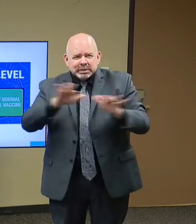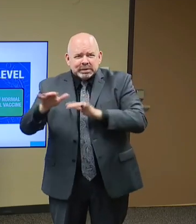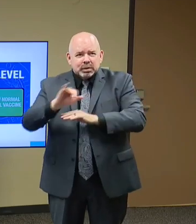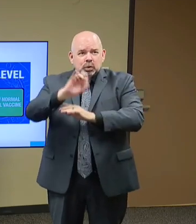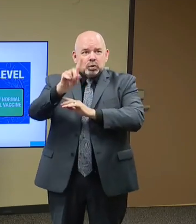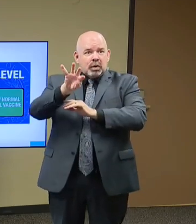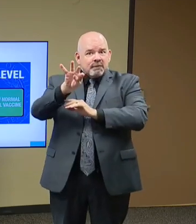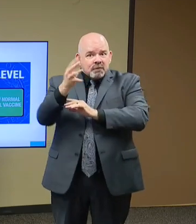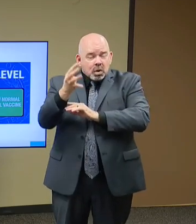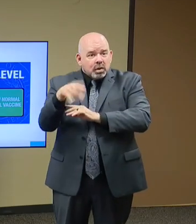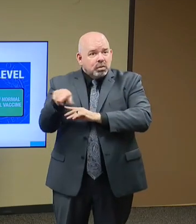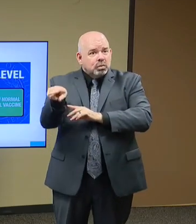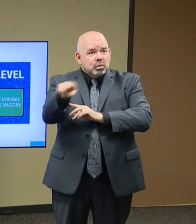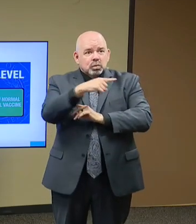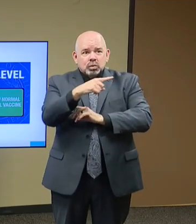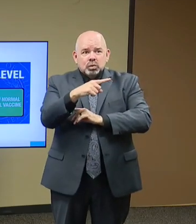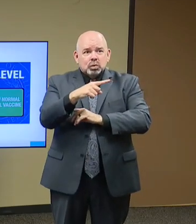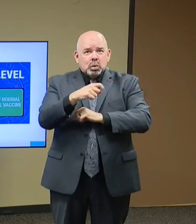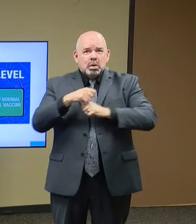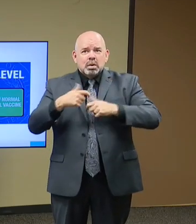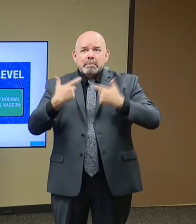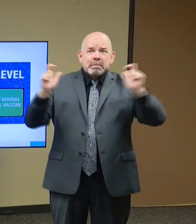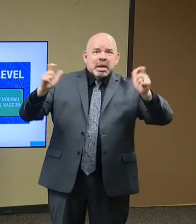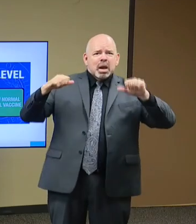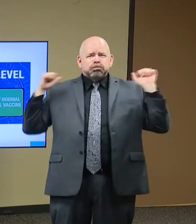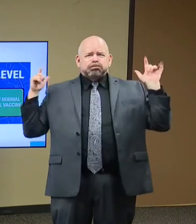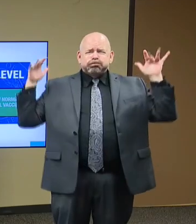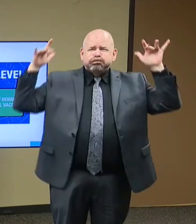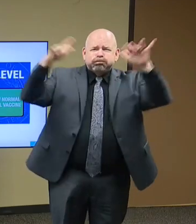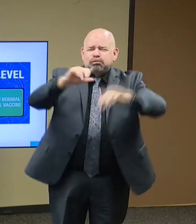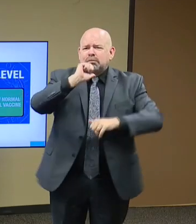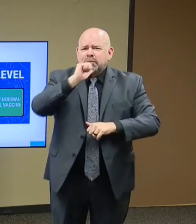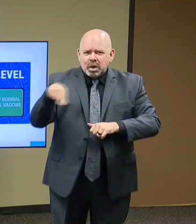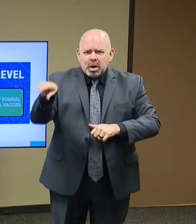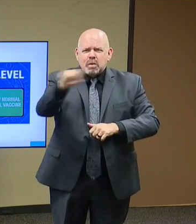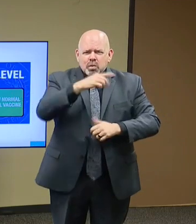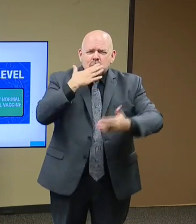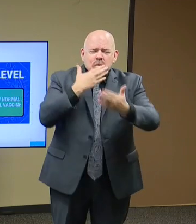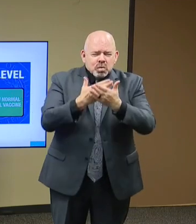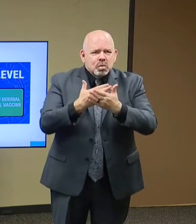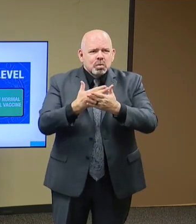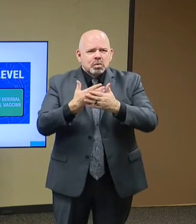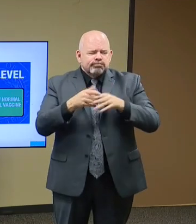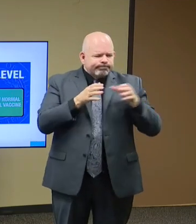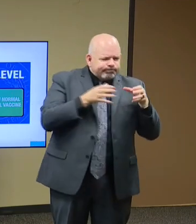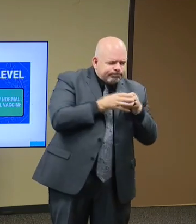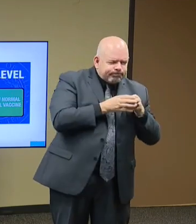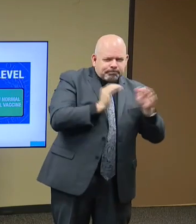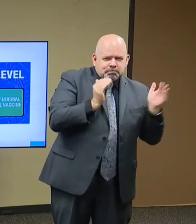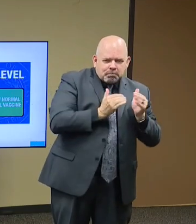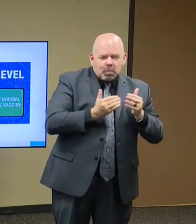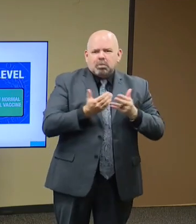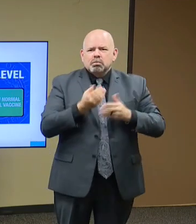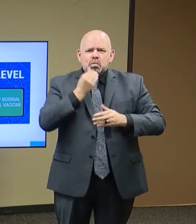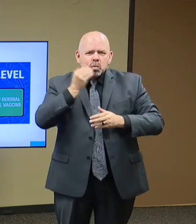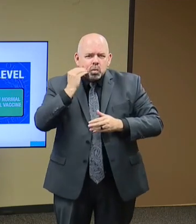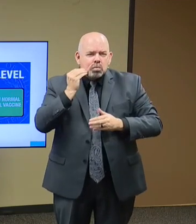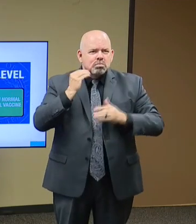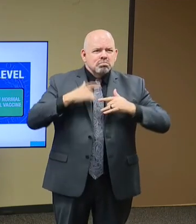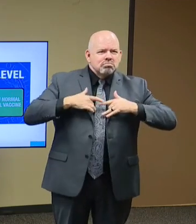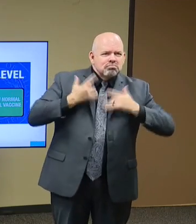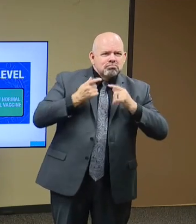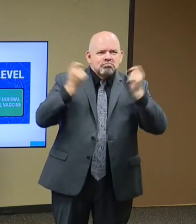stranger celebrations and big group celebrations. We didn't see that spike on July 4th. We've got to have